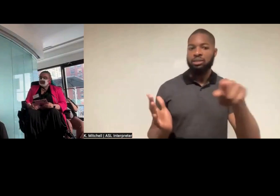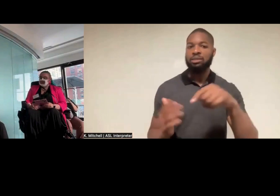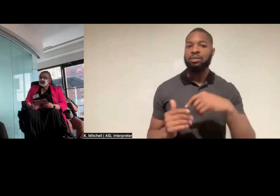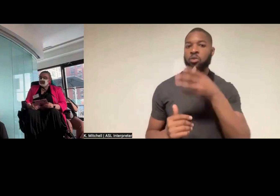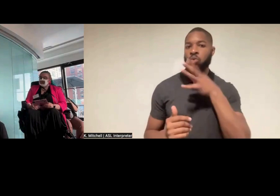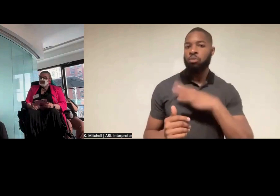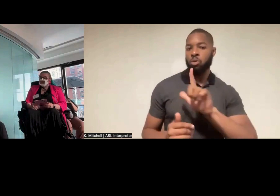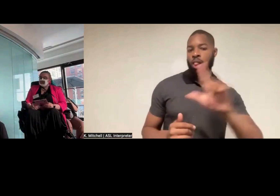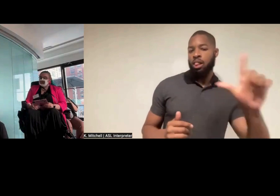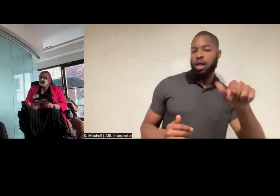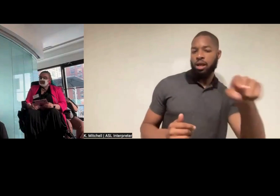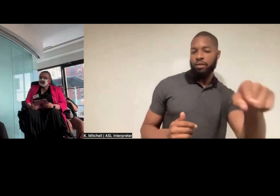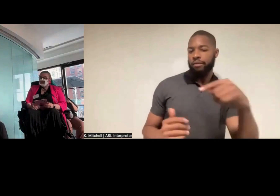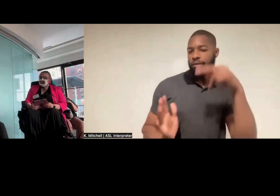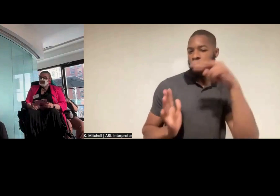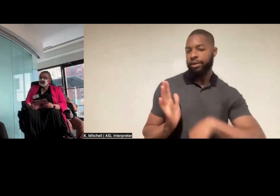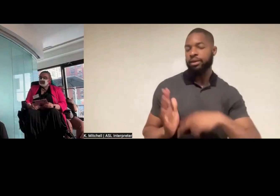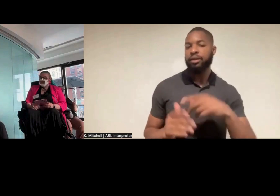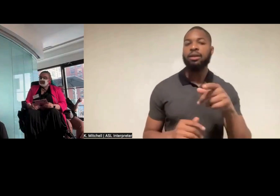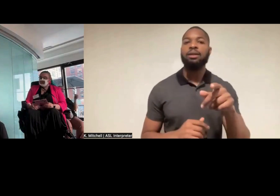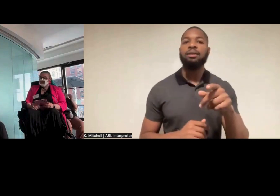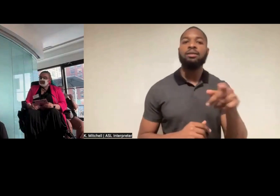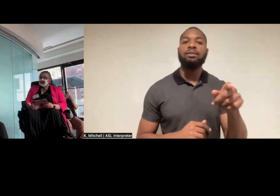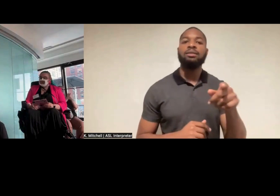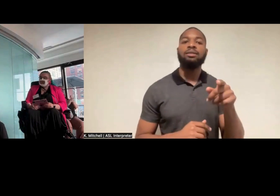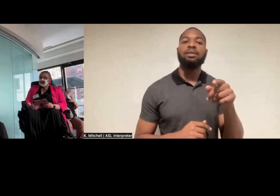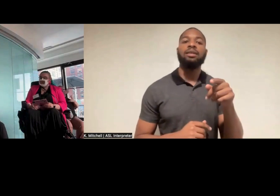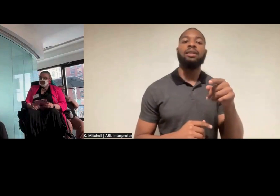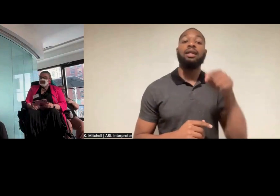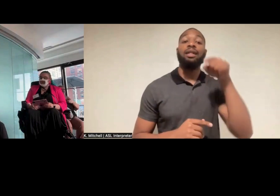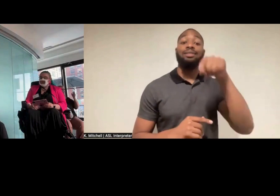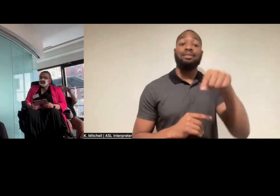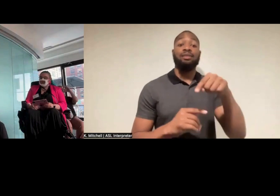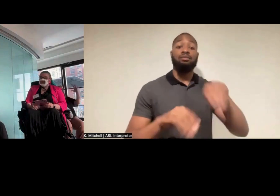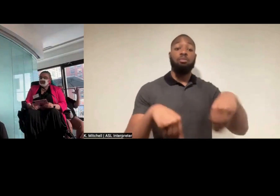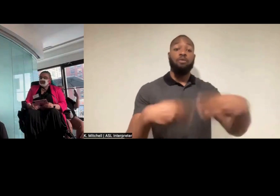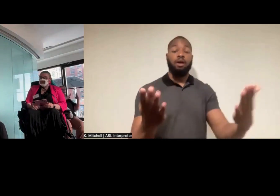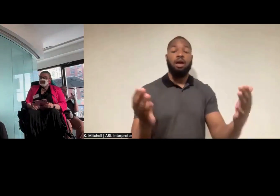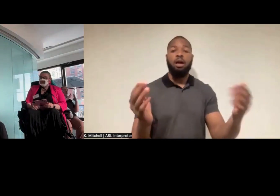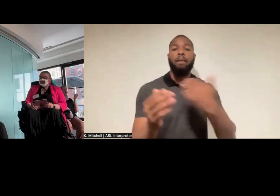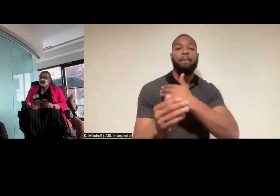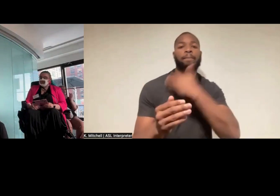And this encompasses a broader and more inclusive vision of community and support systems.